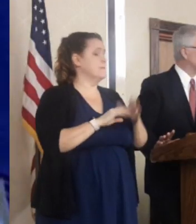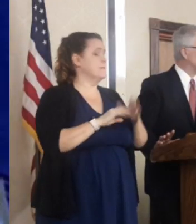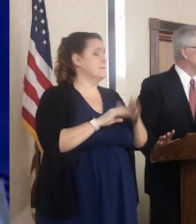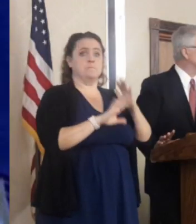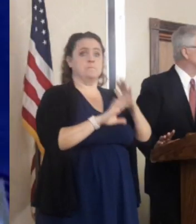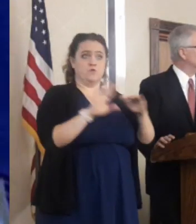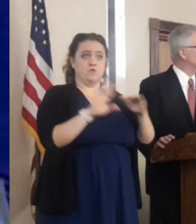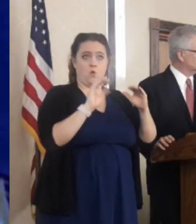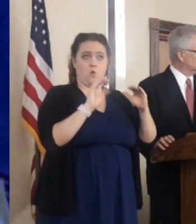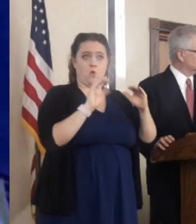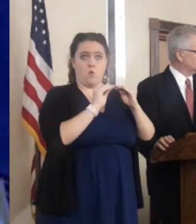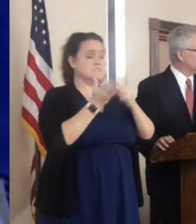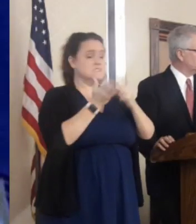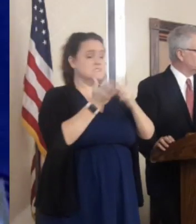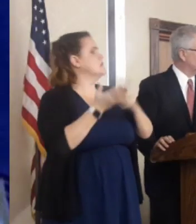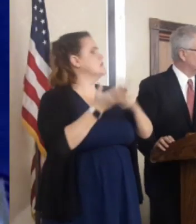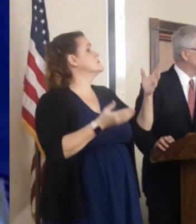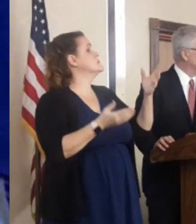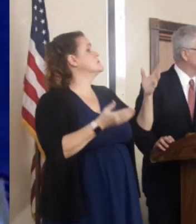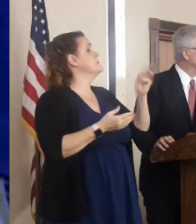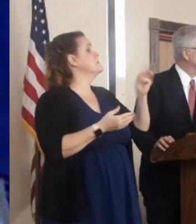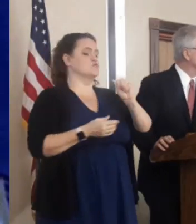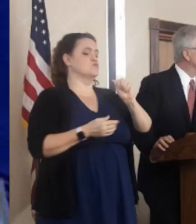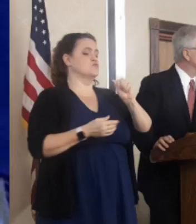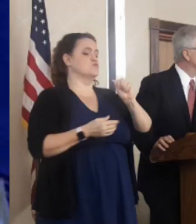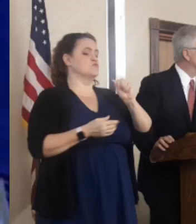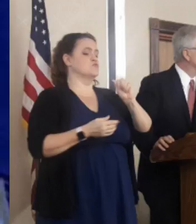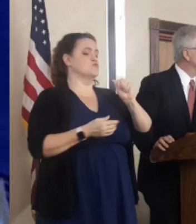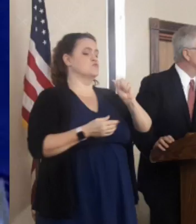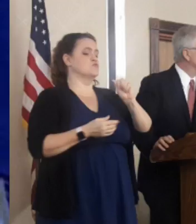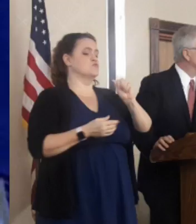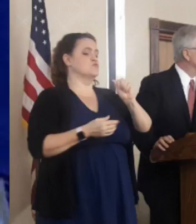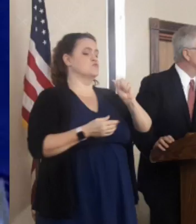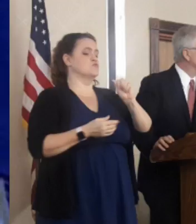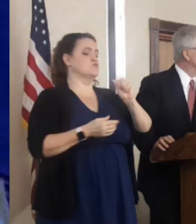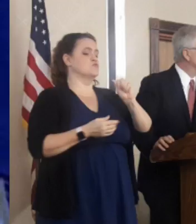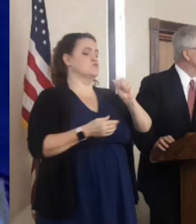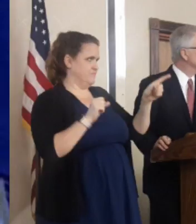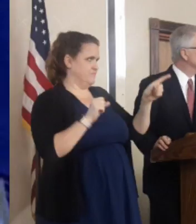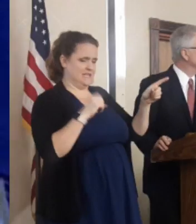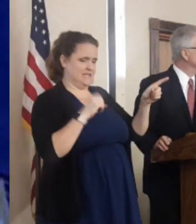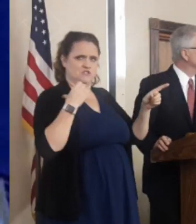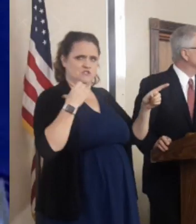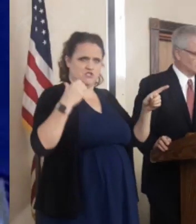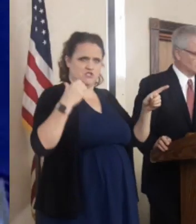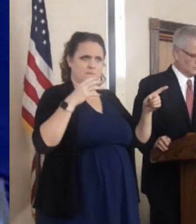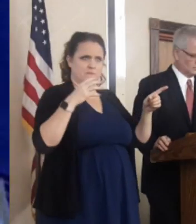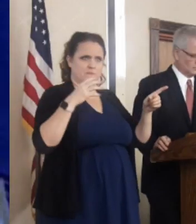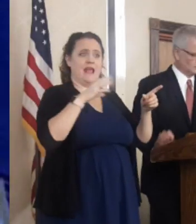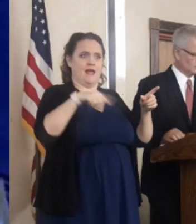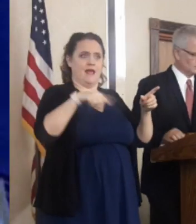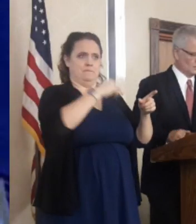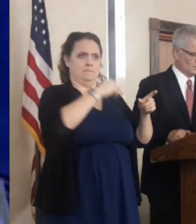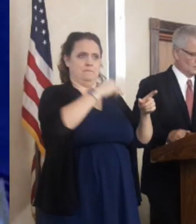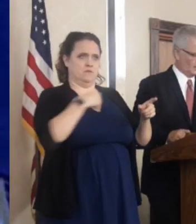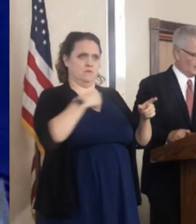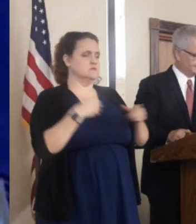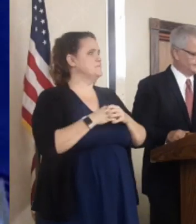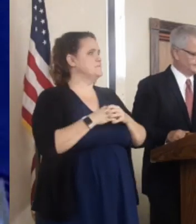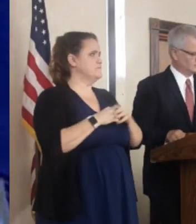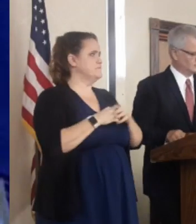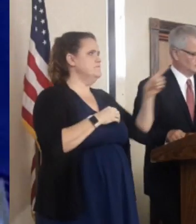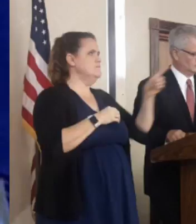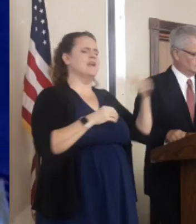discussion, Mr. Andrew. Yes, Mr. Chairman and members. I want to kind of clarify a couple of